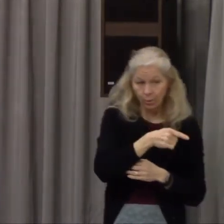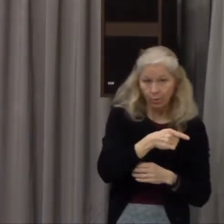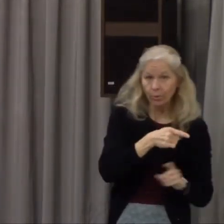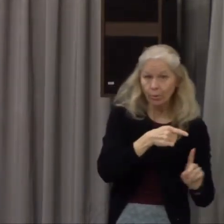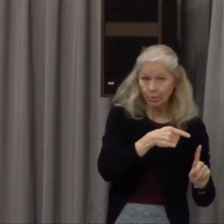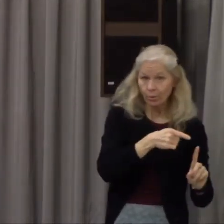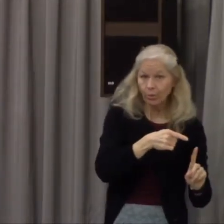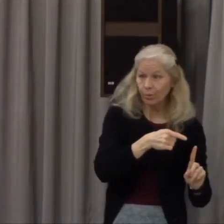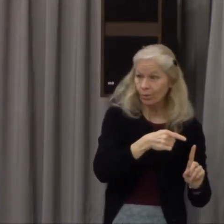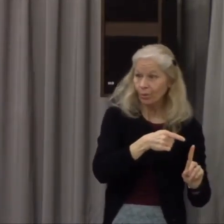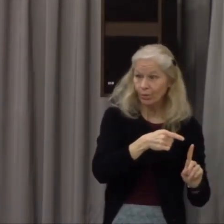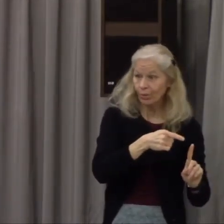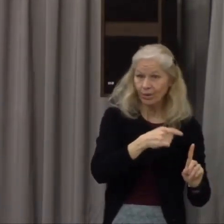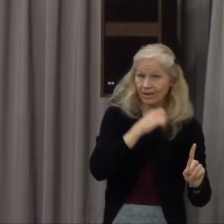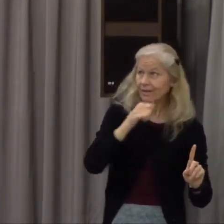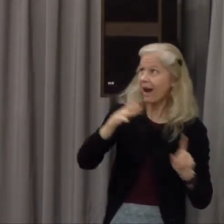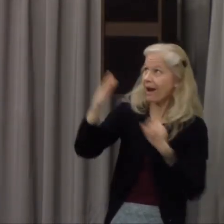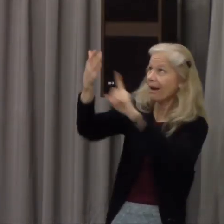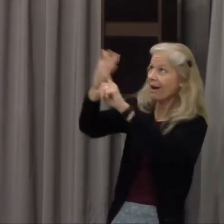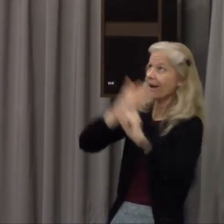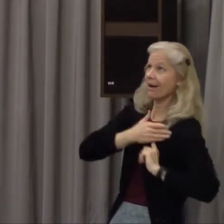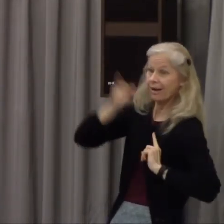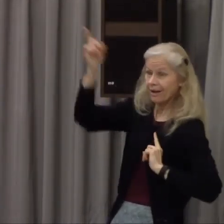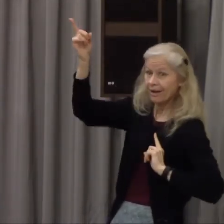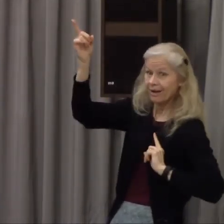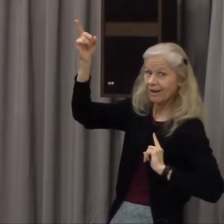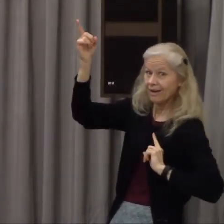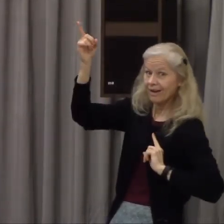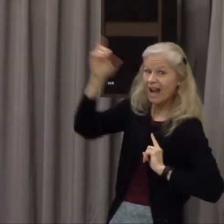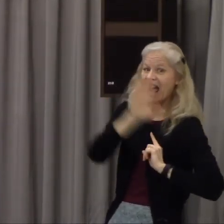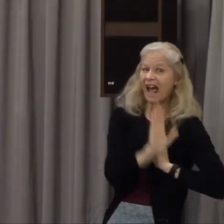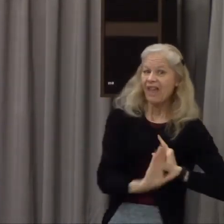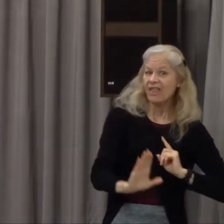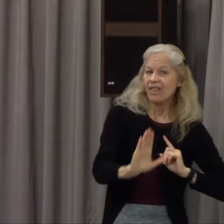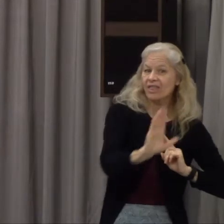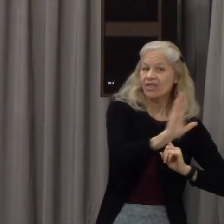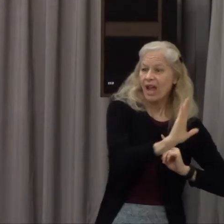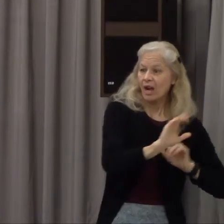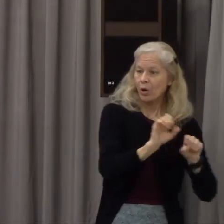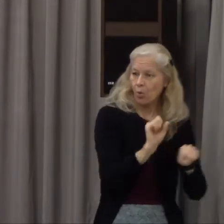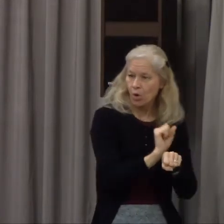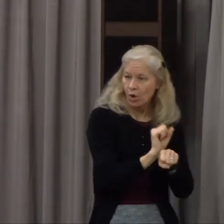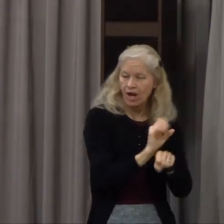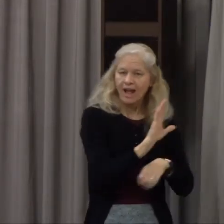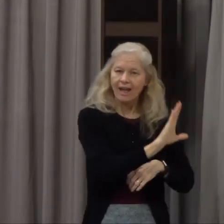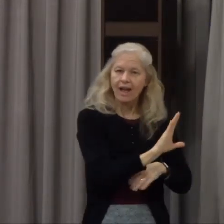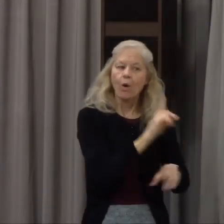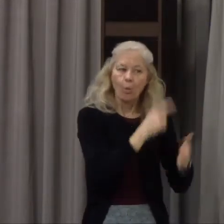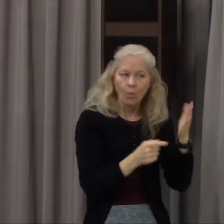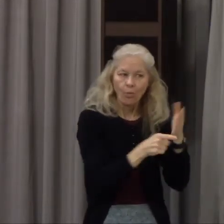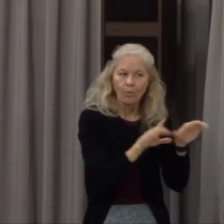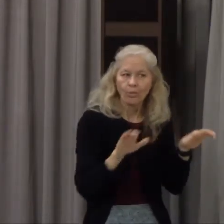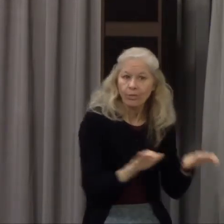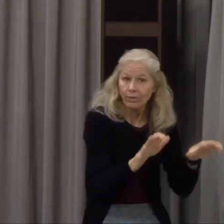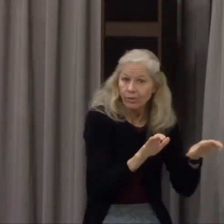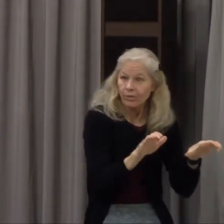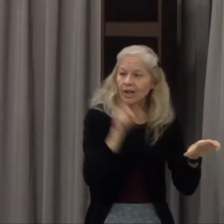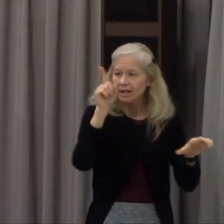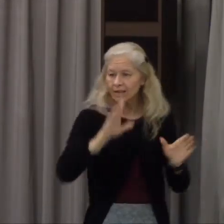But there was one book over here. And it's the book of life. And the Bible says, whosoever was not found written in